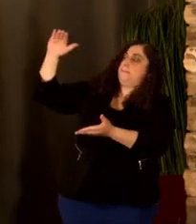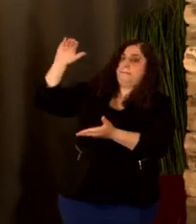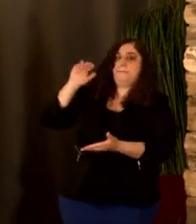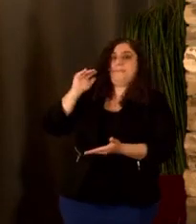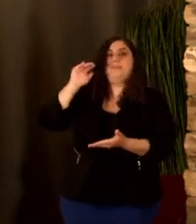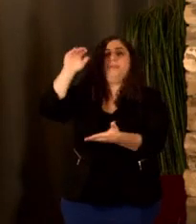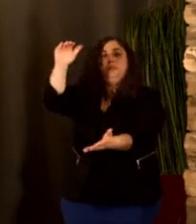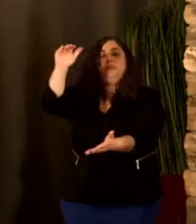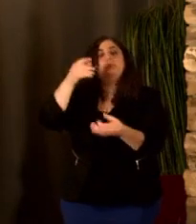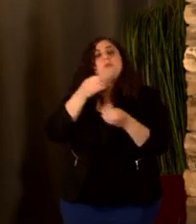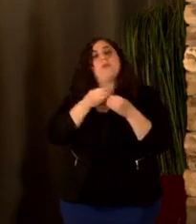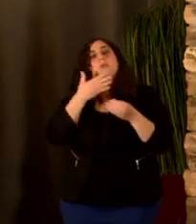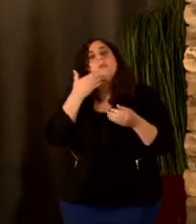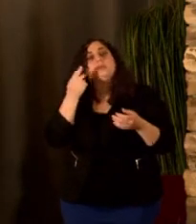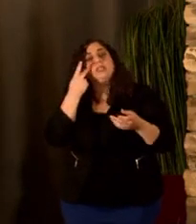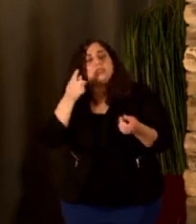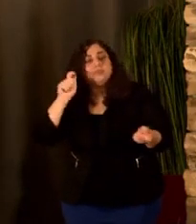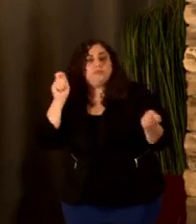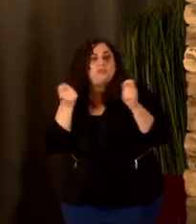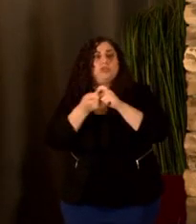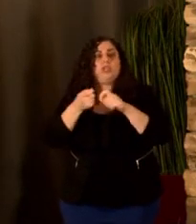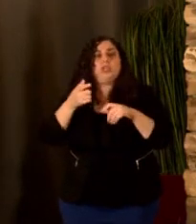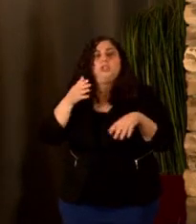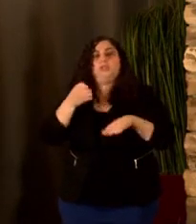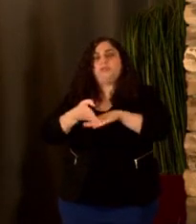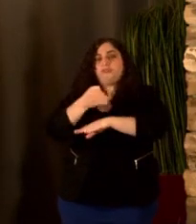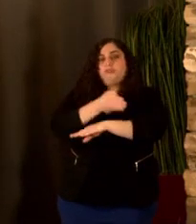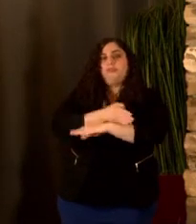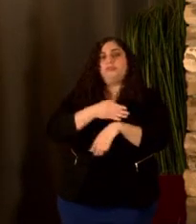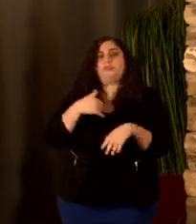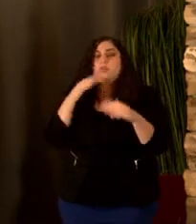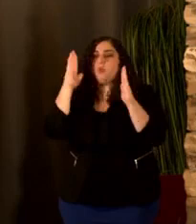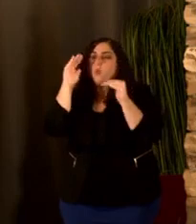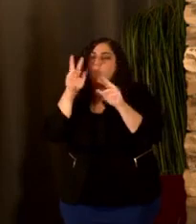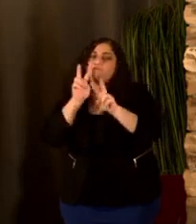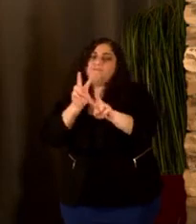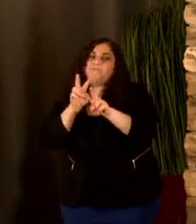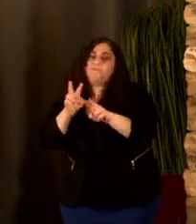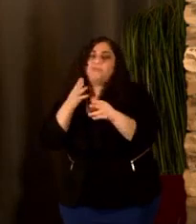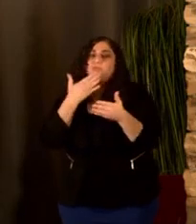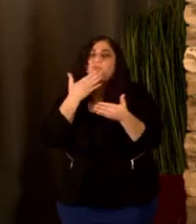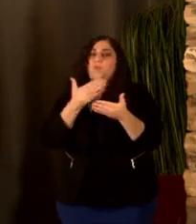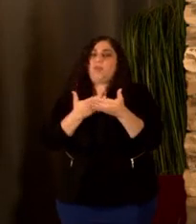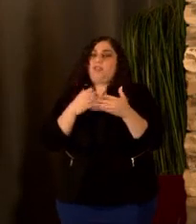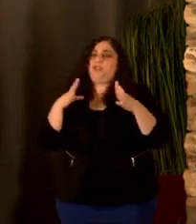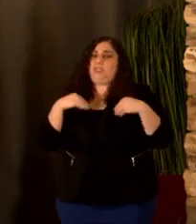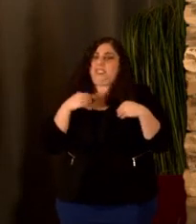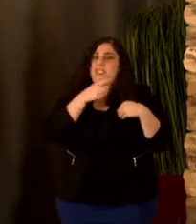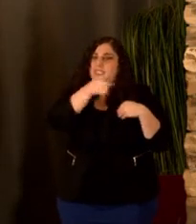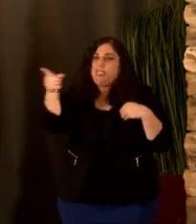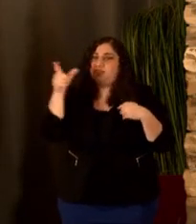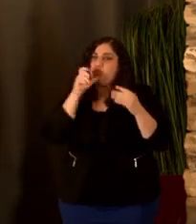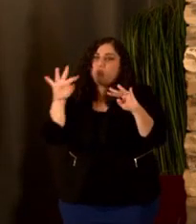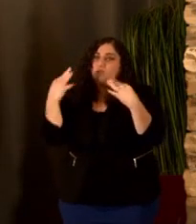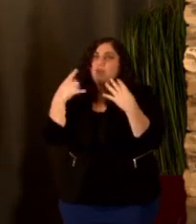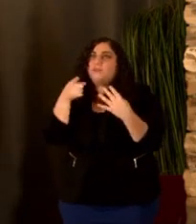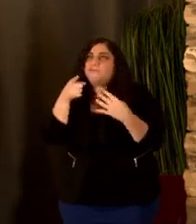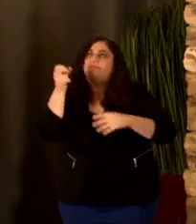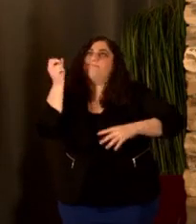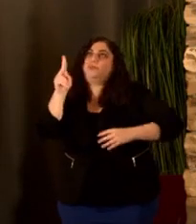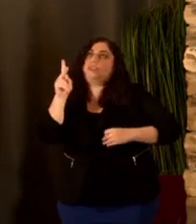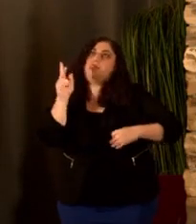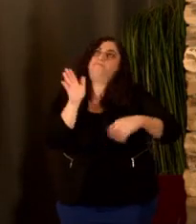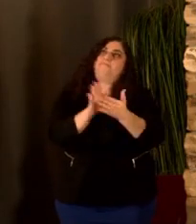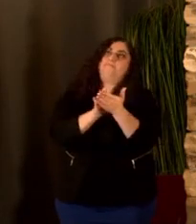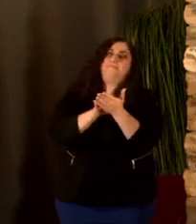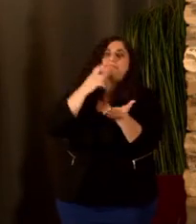are going to see change, and I hope this is well received up and down the state of California, across the spectrum. And